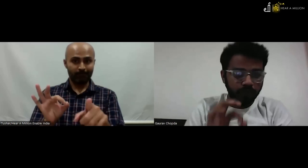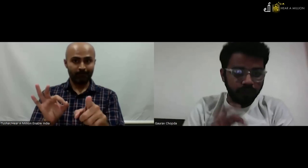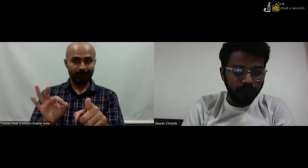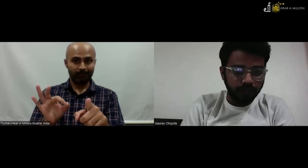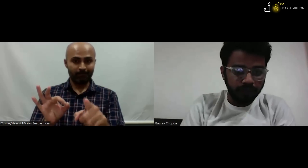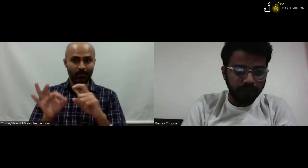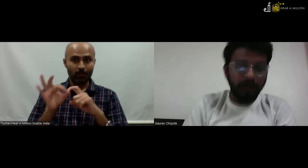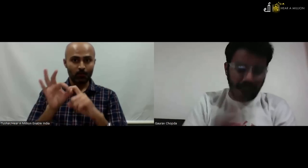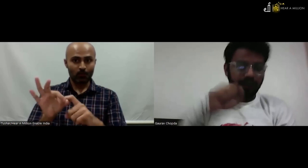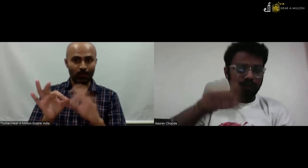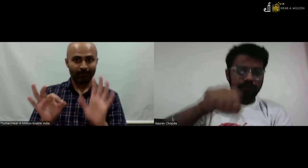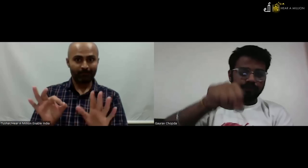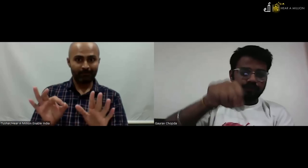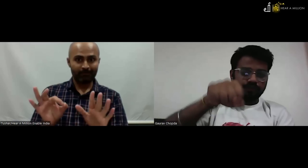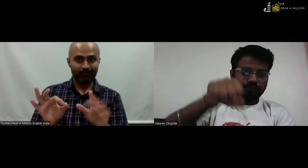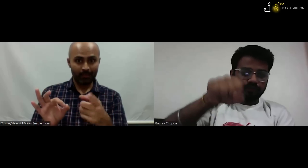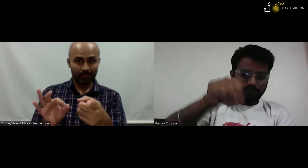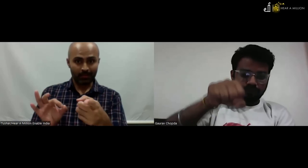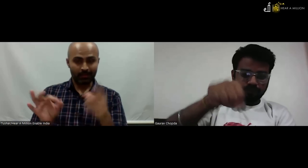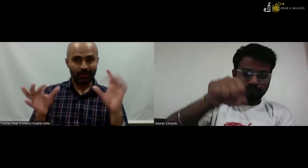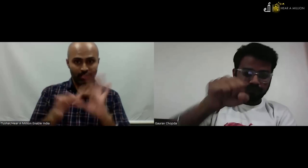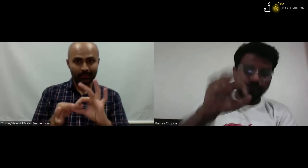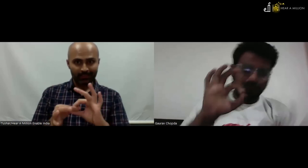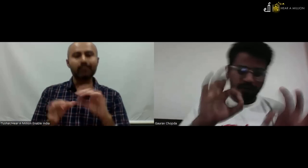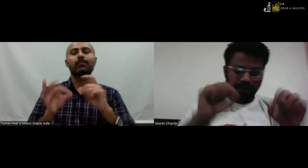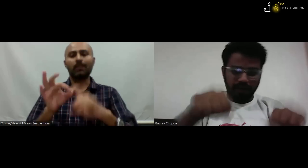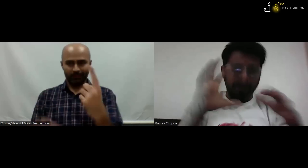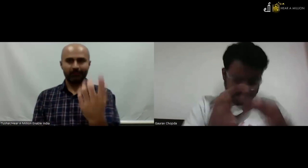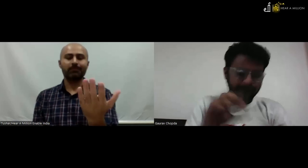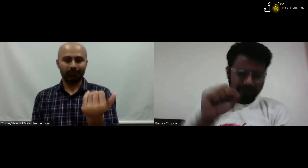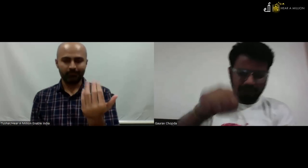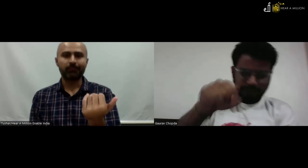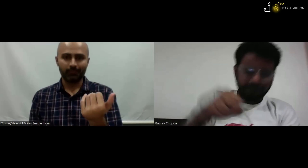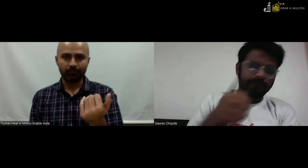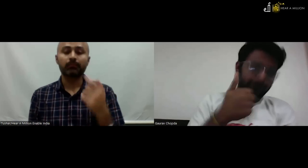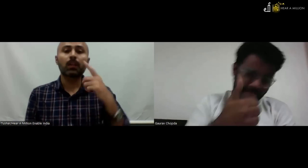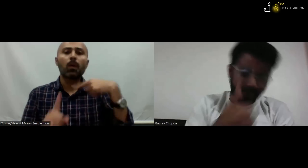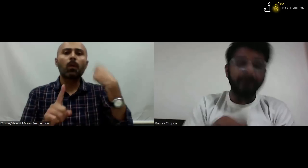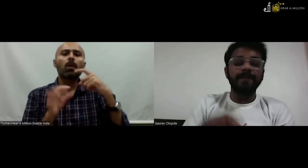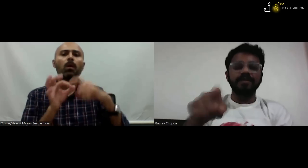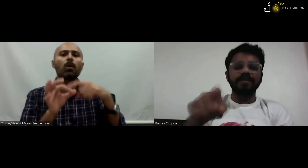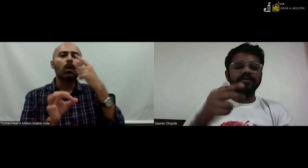same experience. You have a question or yes, I have a question. Okay.